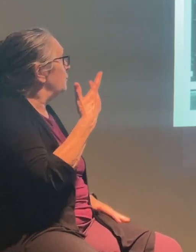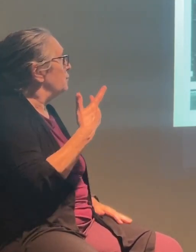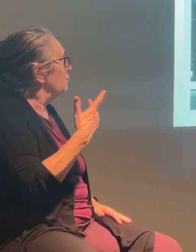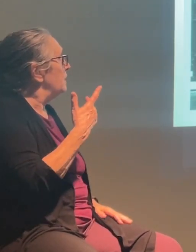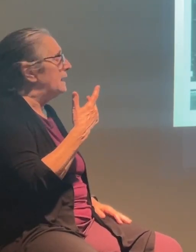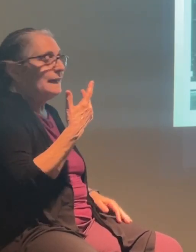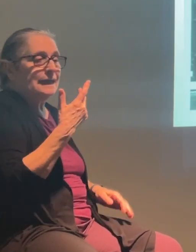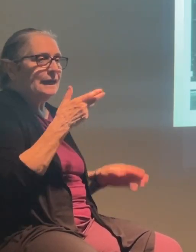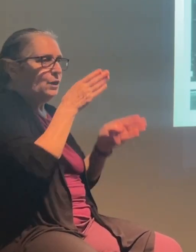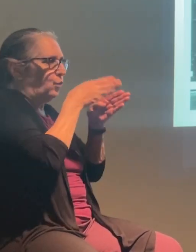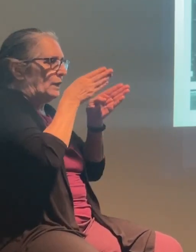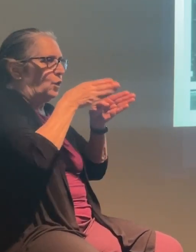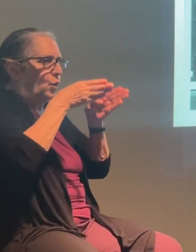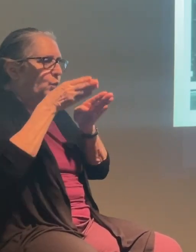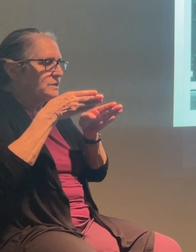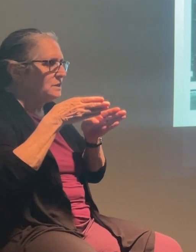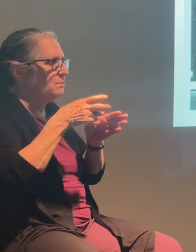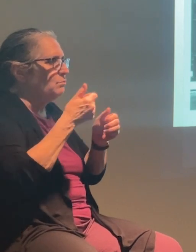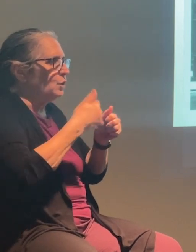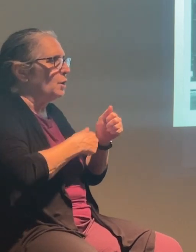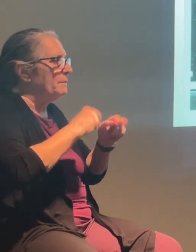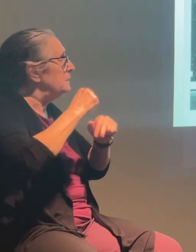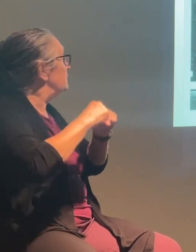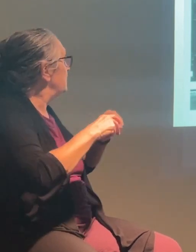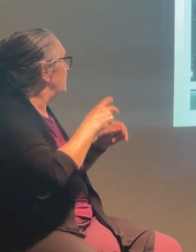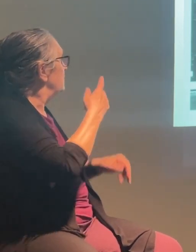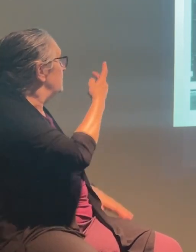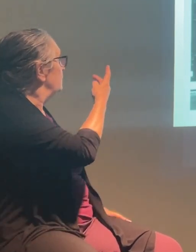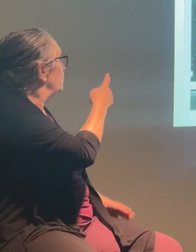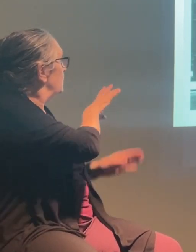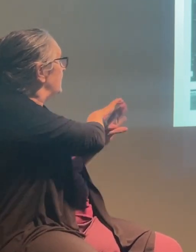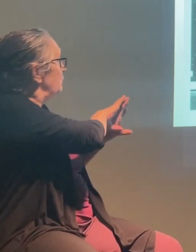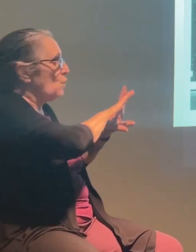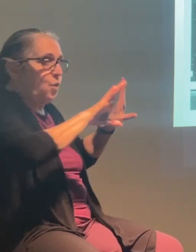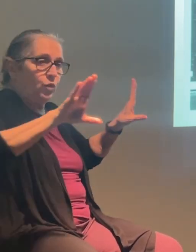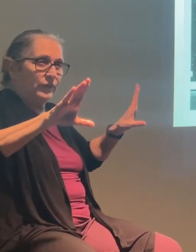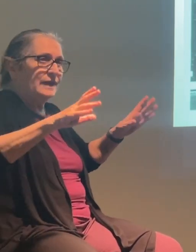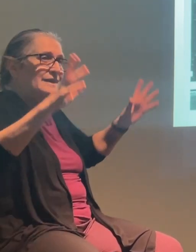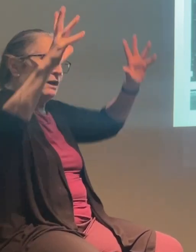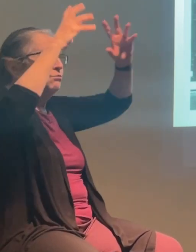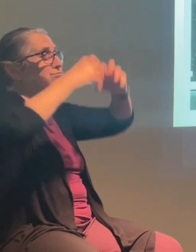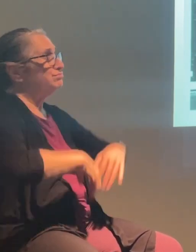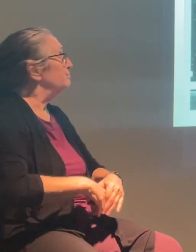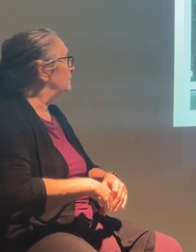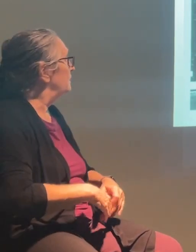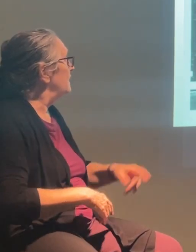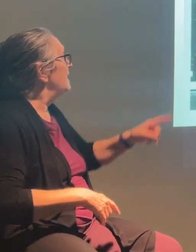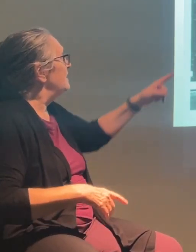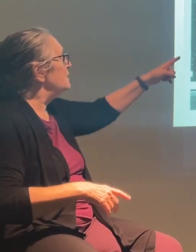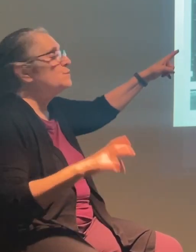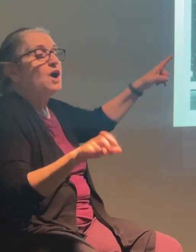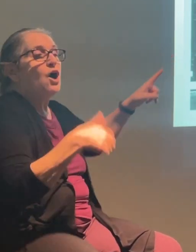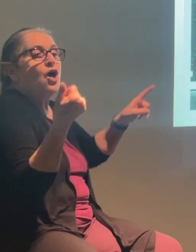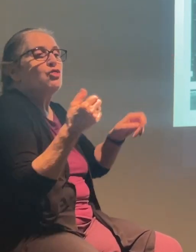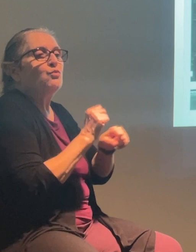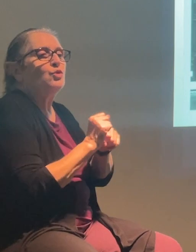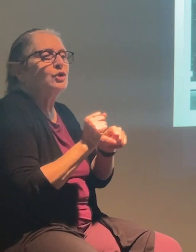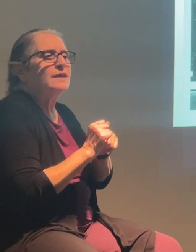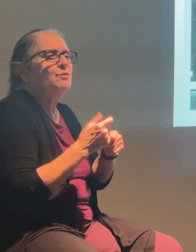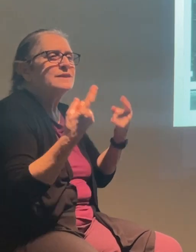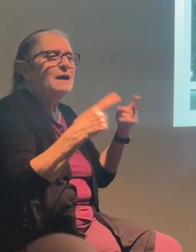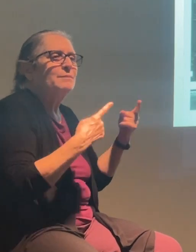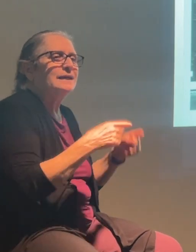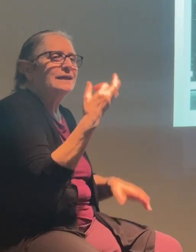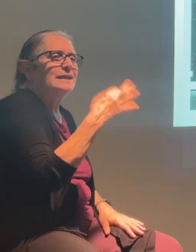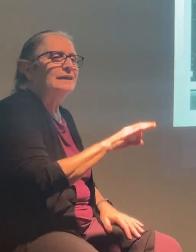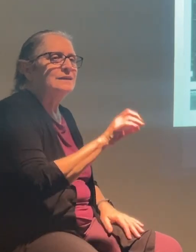building. So they took a bunch and now it's gone. This is another kind of work that would show you what was going on in 1904.